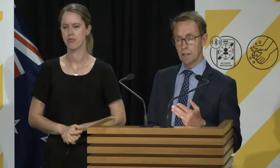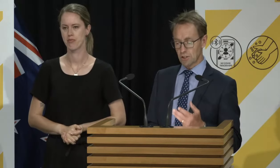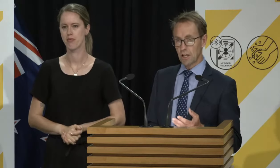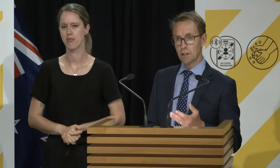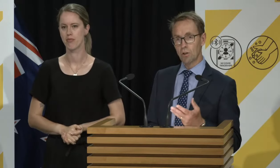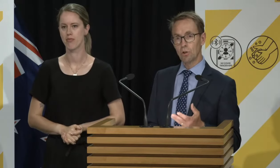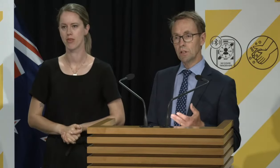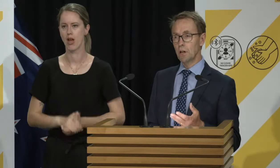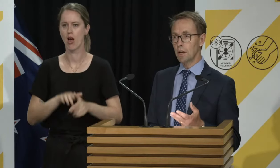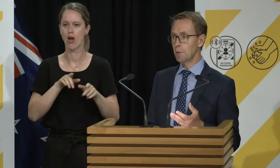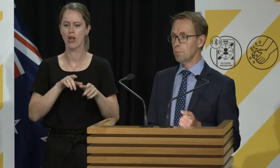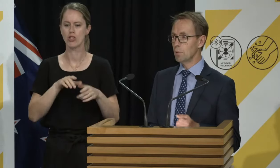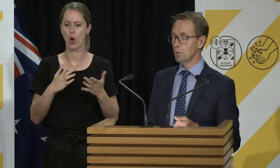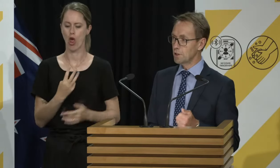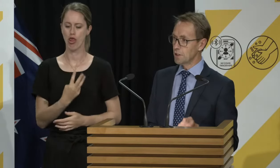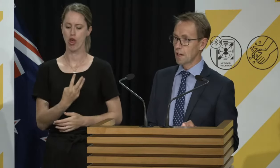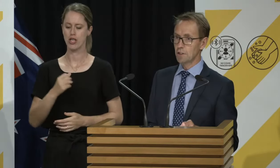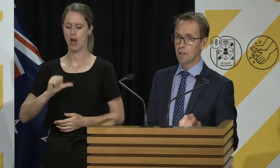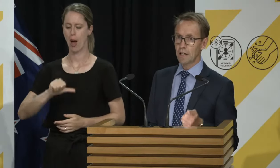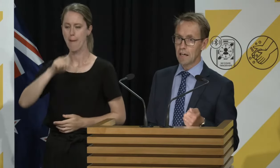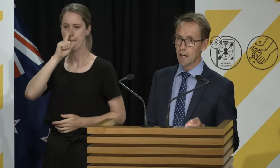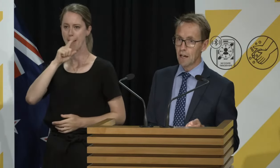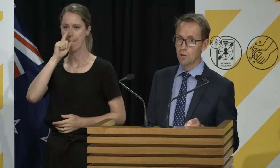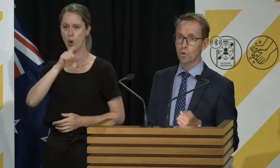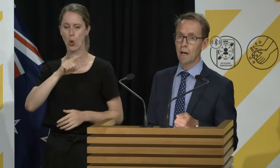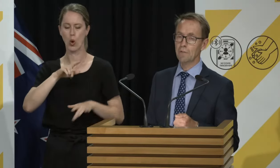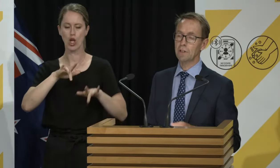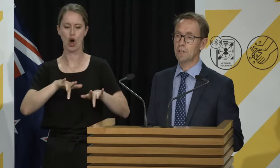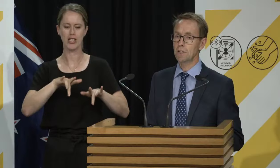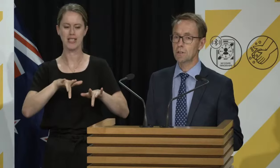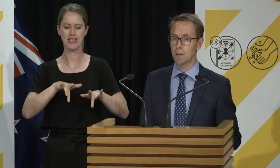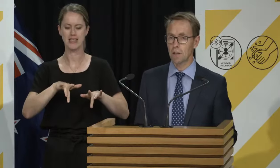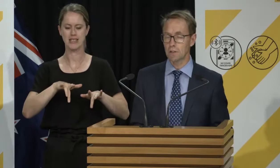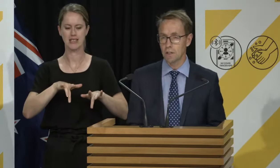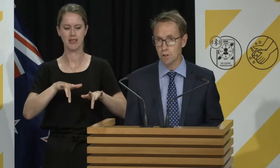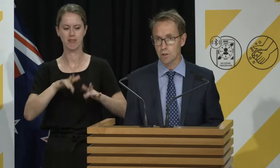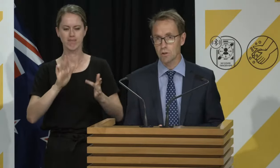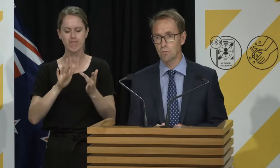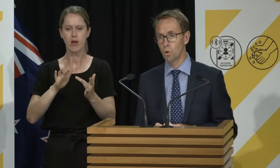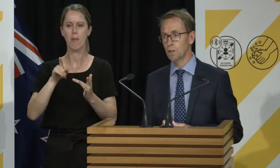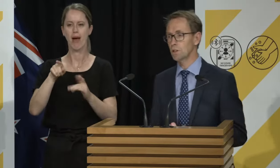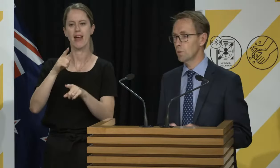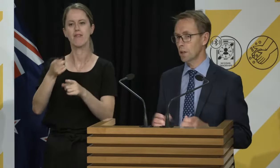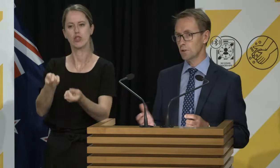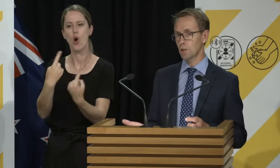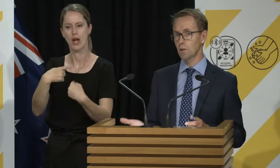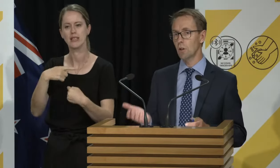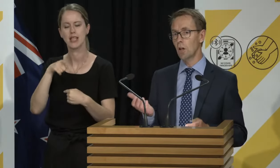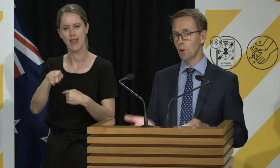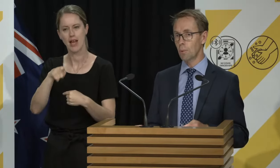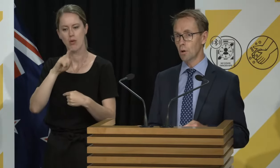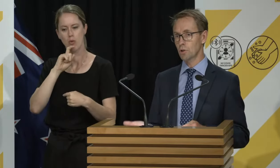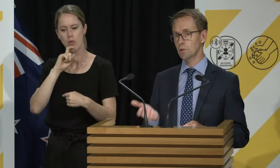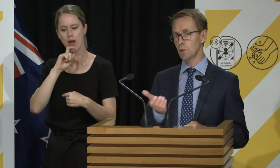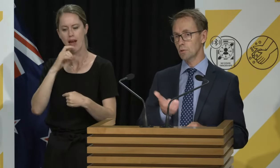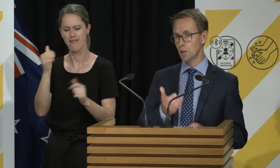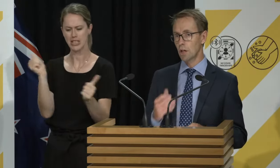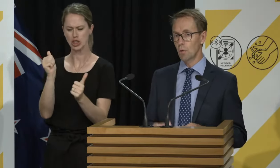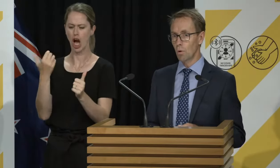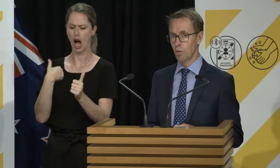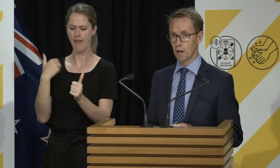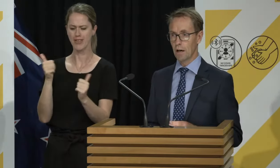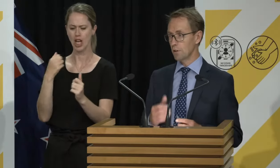the outstanding 39 people indicated they had or were having a test, and our teams are working to reconcile the laboratory